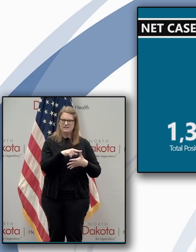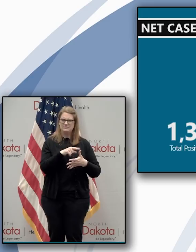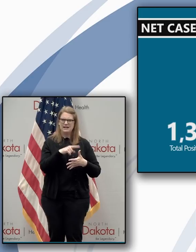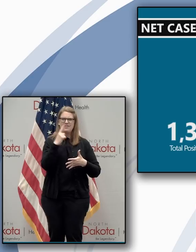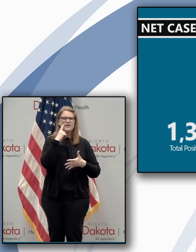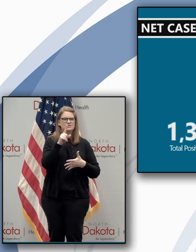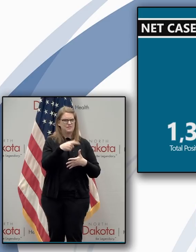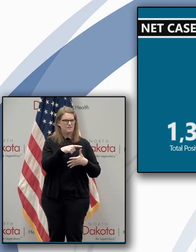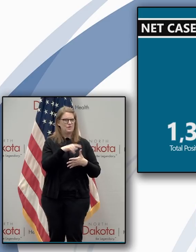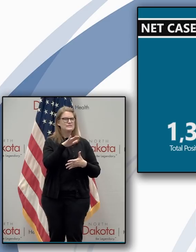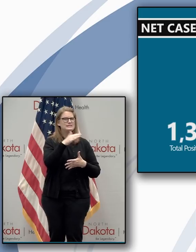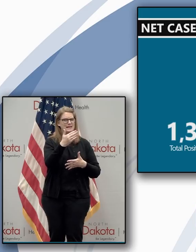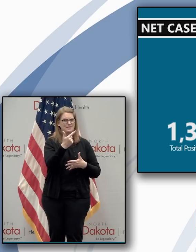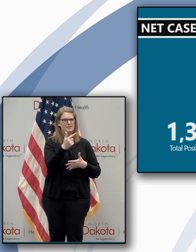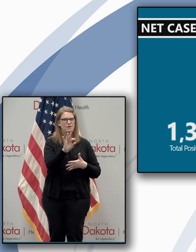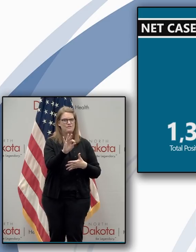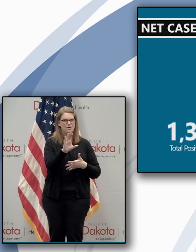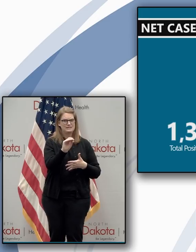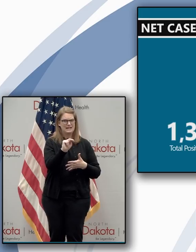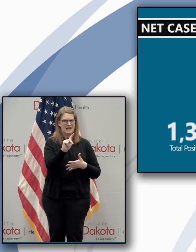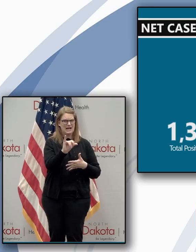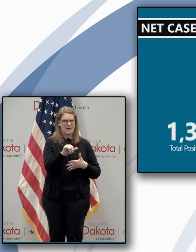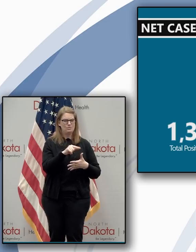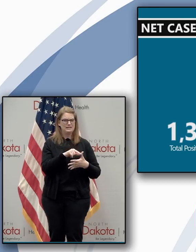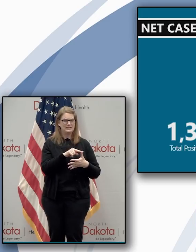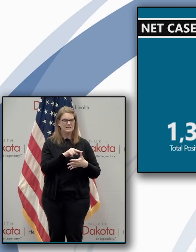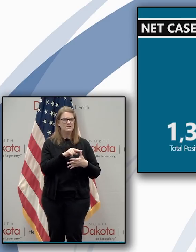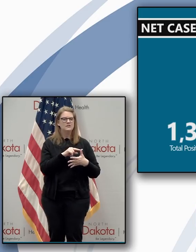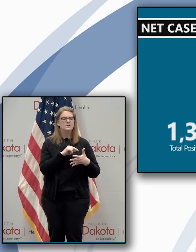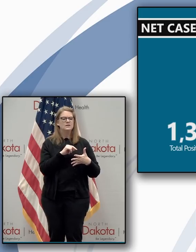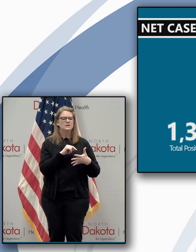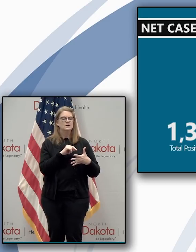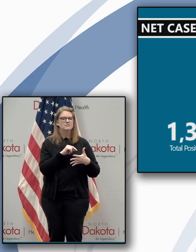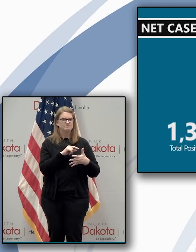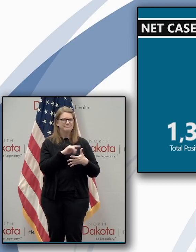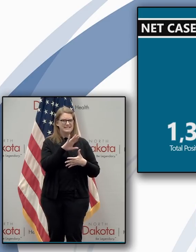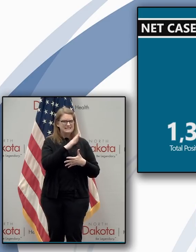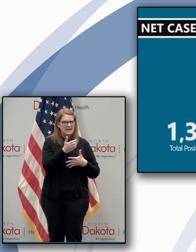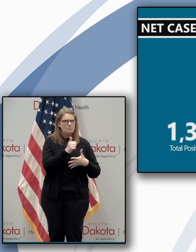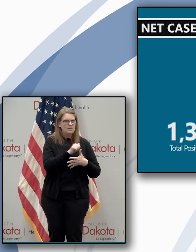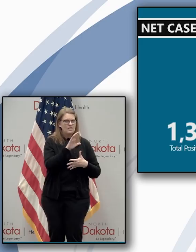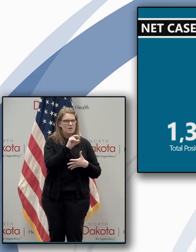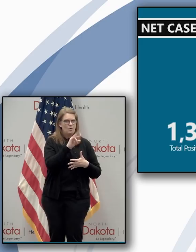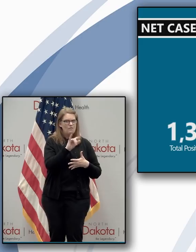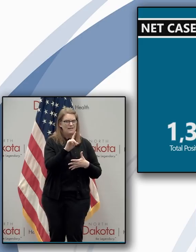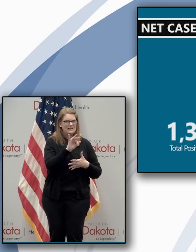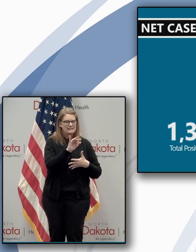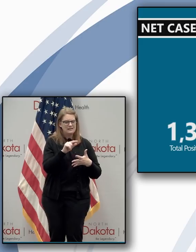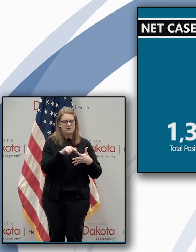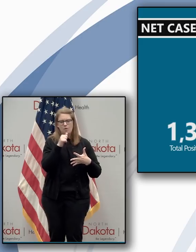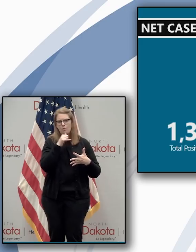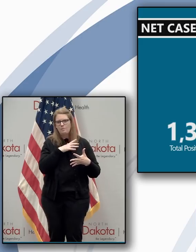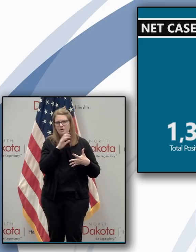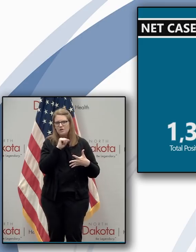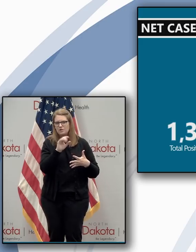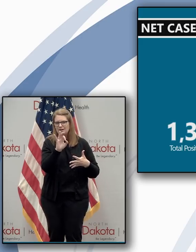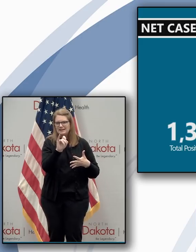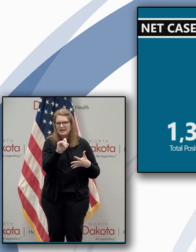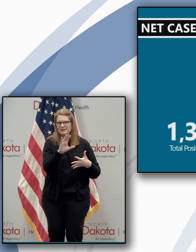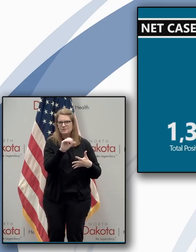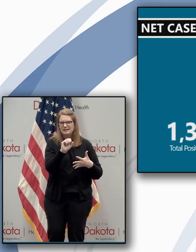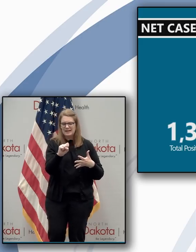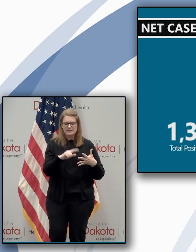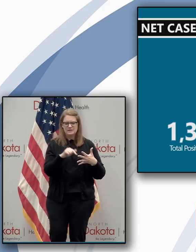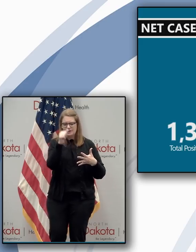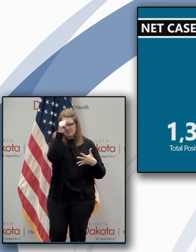first death in Grand Forks County of people that have died with COVID-19. A woman in her 90s in Cass County, a man